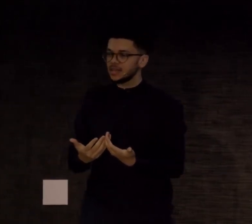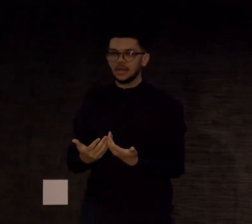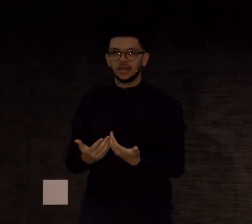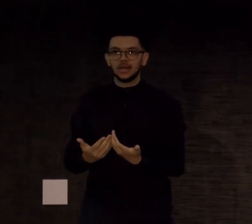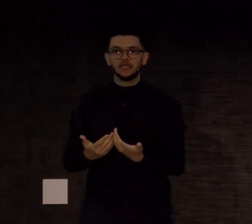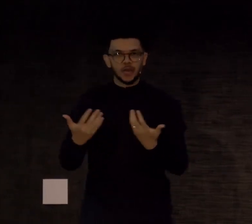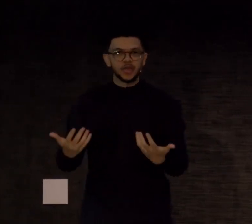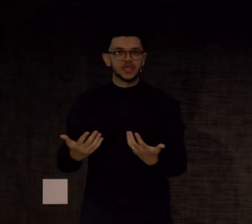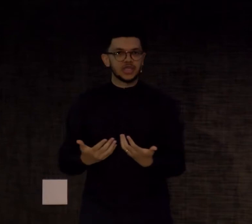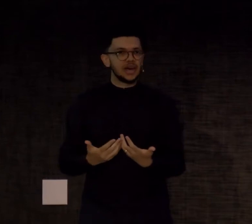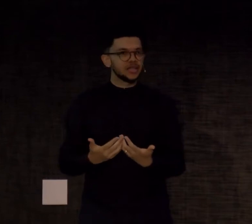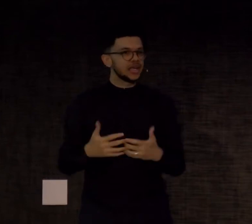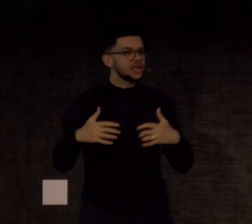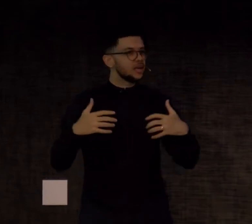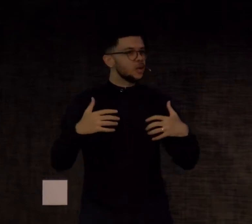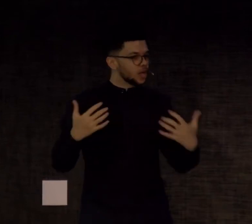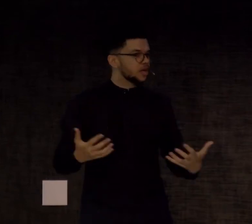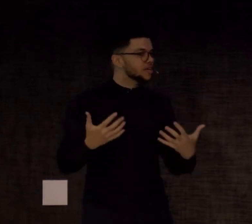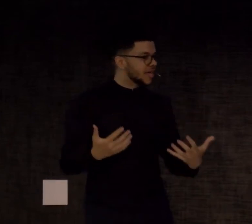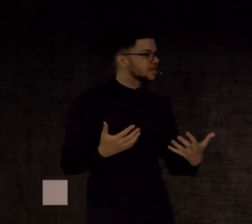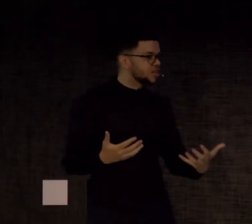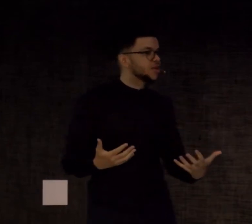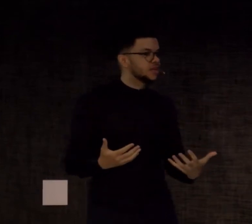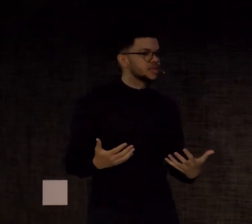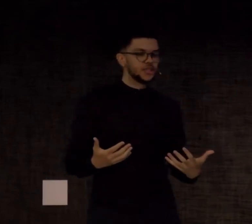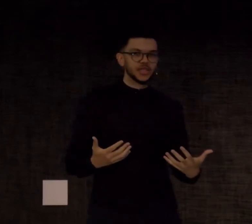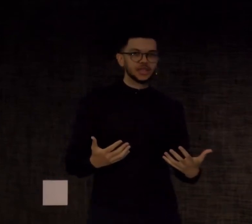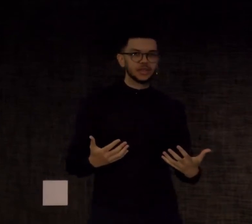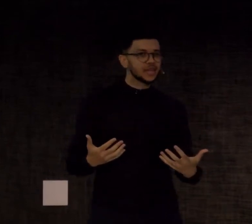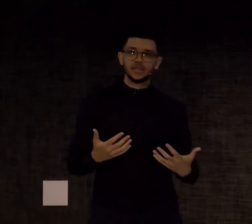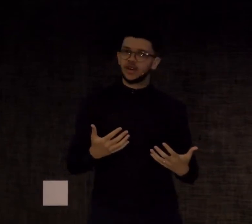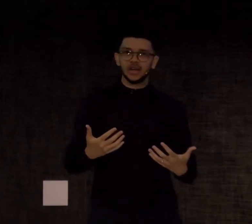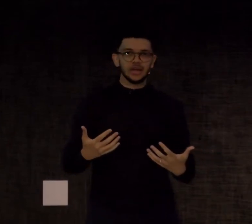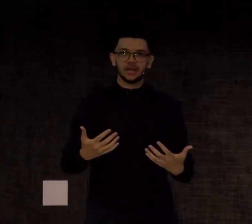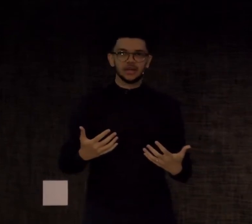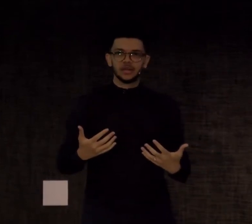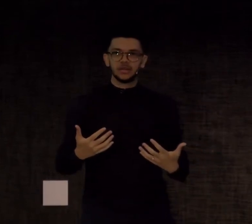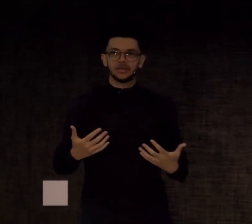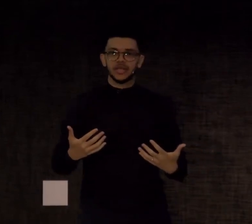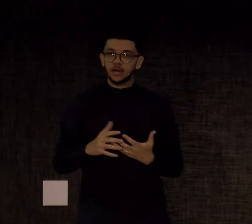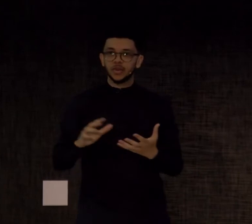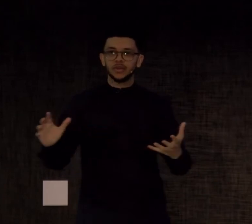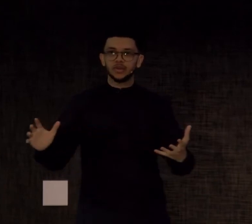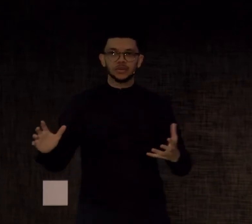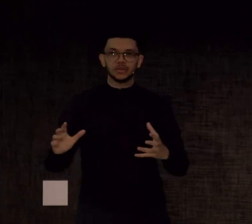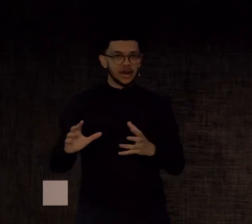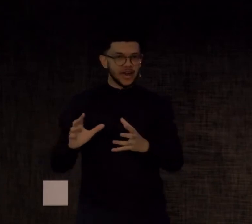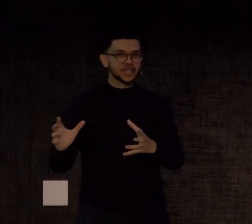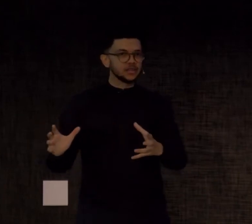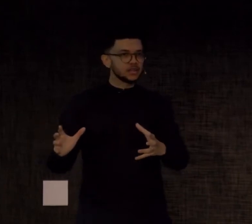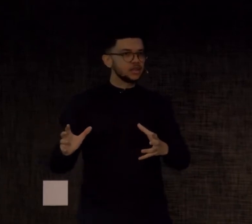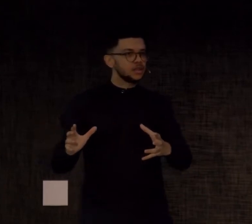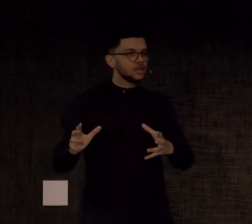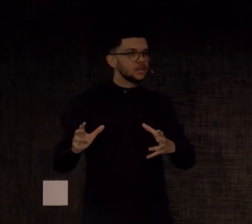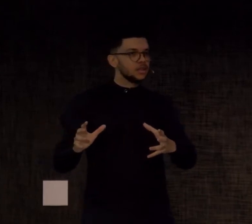1990s for people to sit down and say, we're going to create a new constitution. That could have gone in terrible